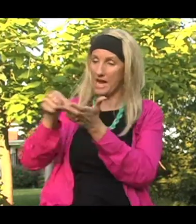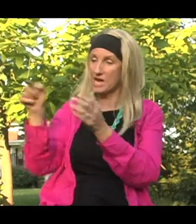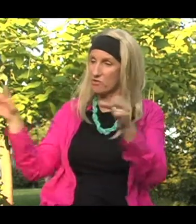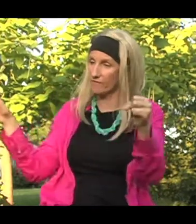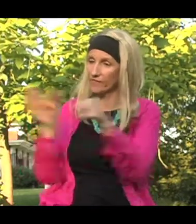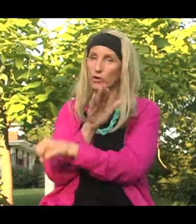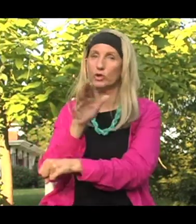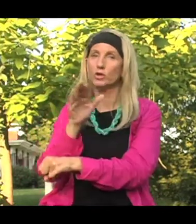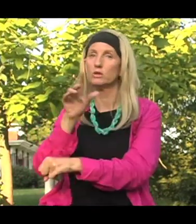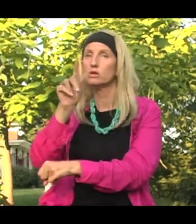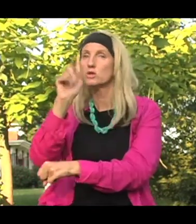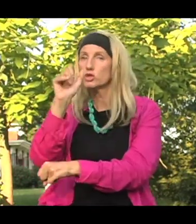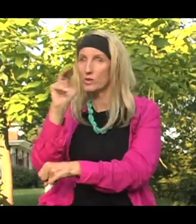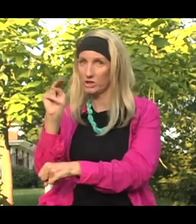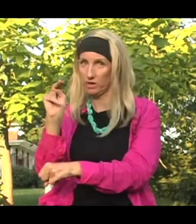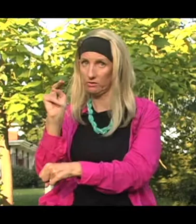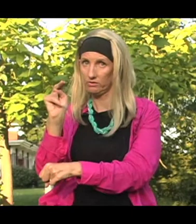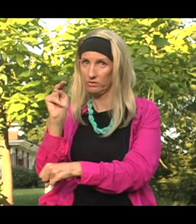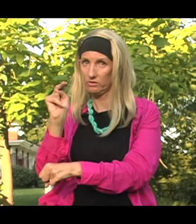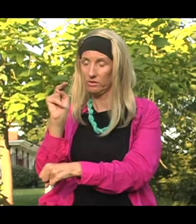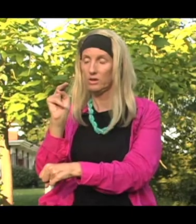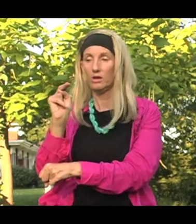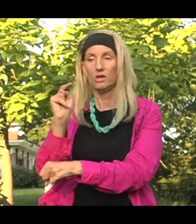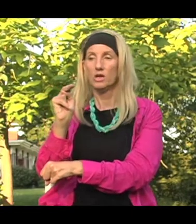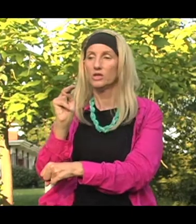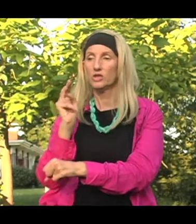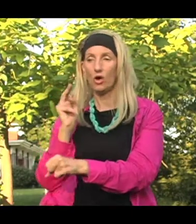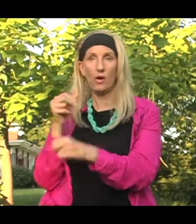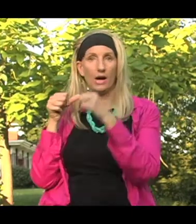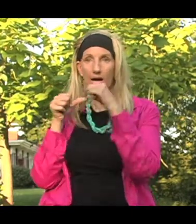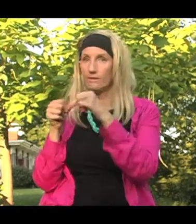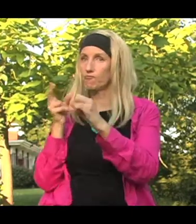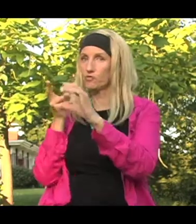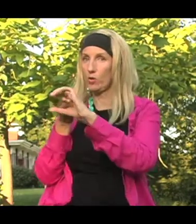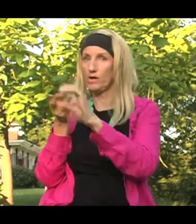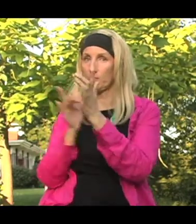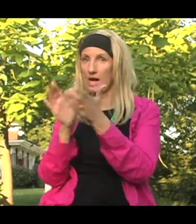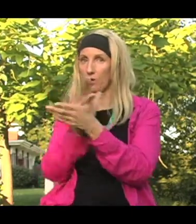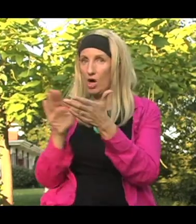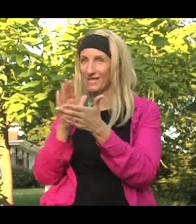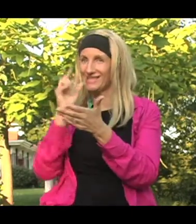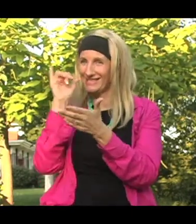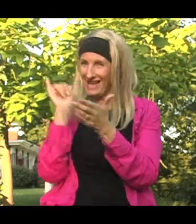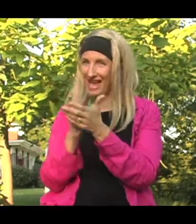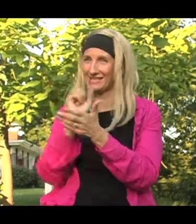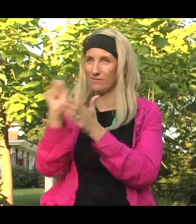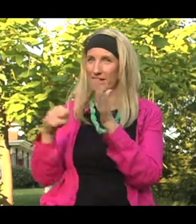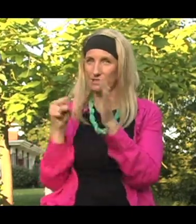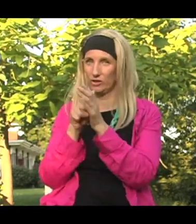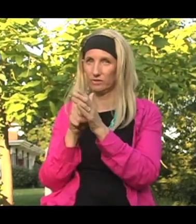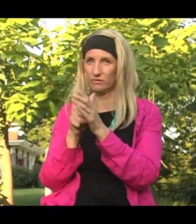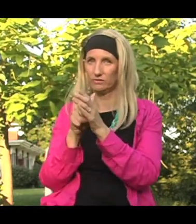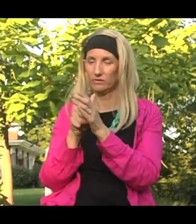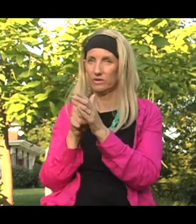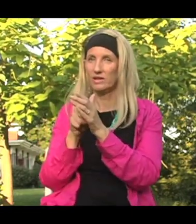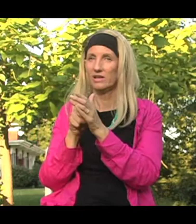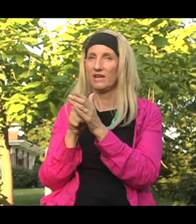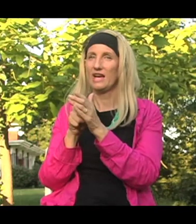your full tuition. So I joined Bible college that semester,